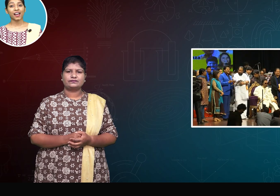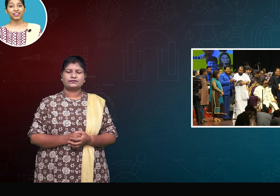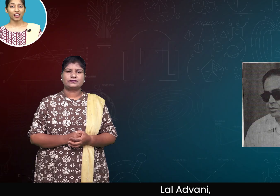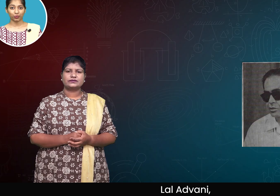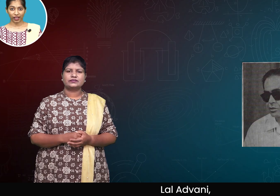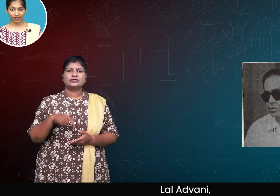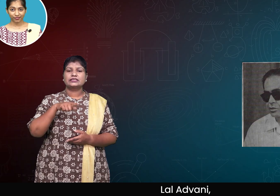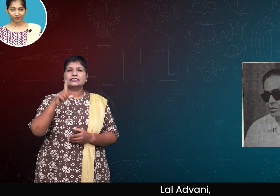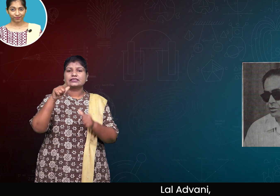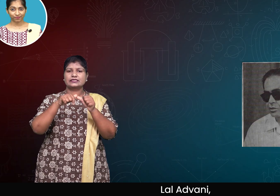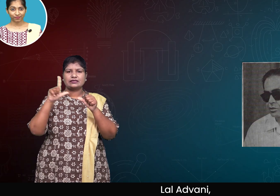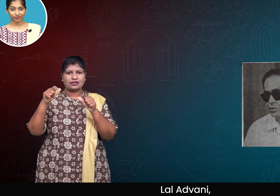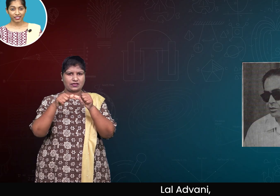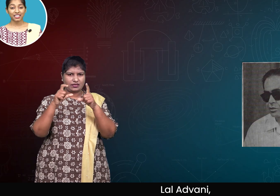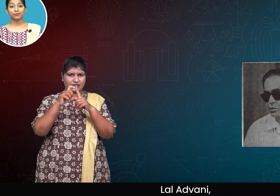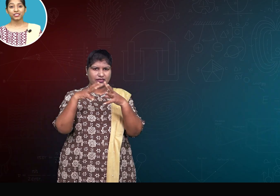Lal Advani,